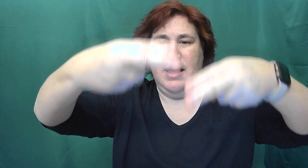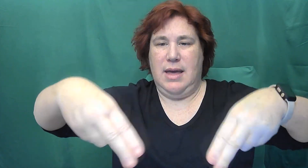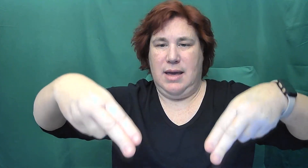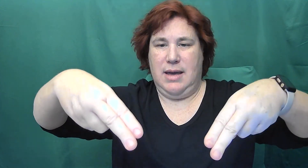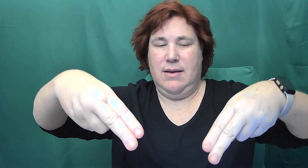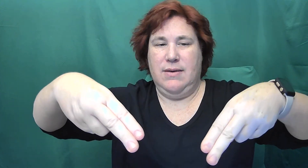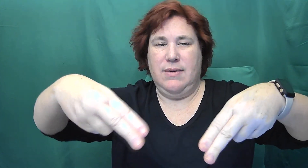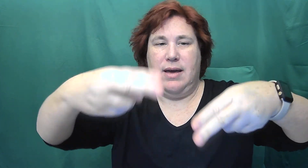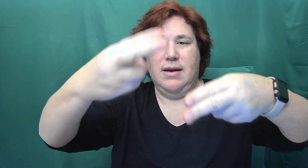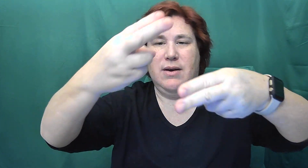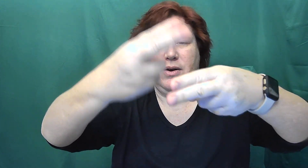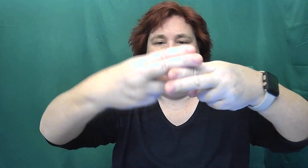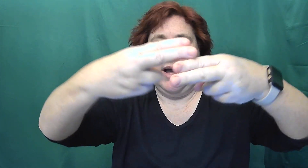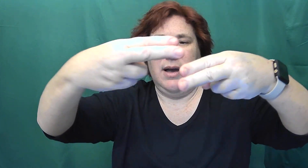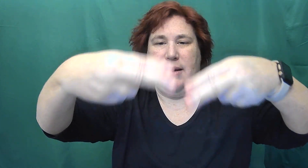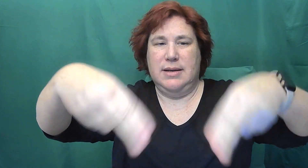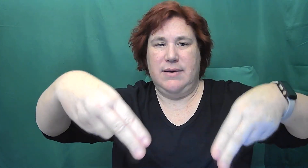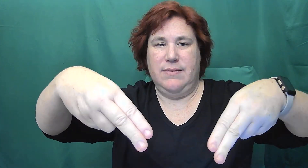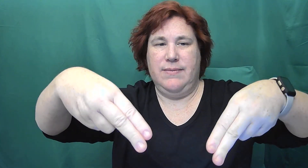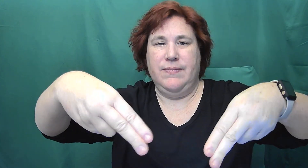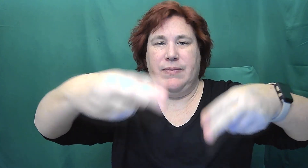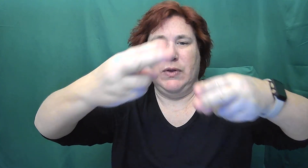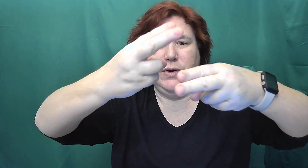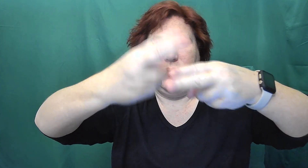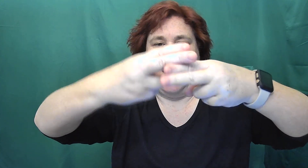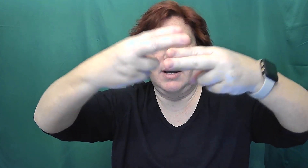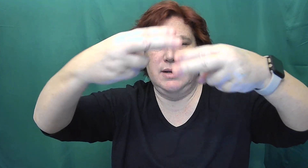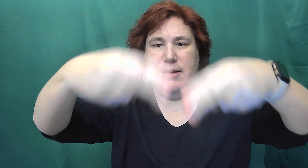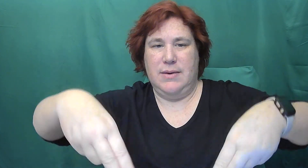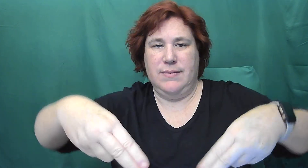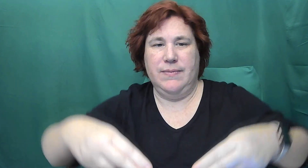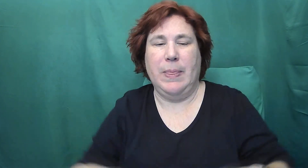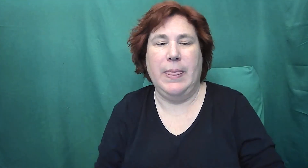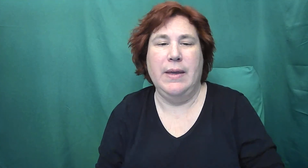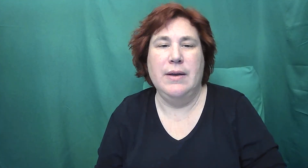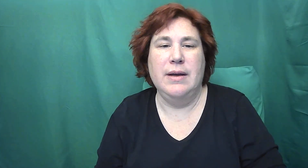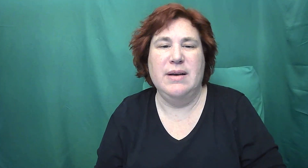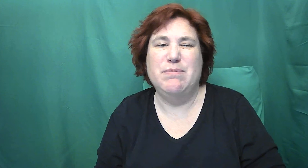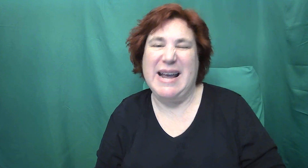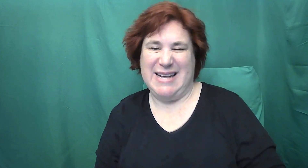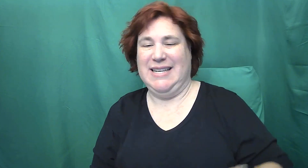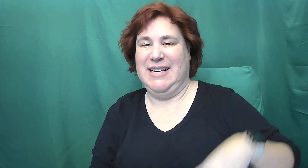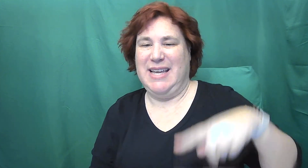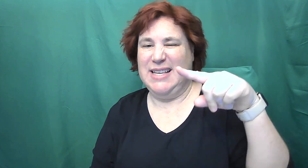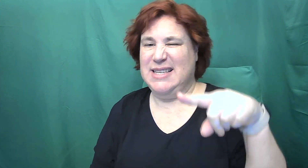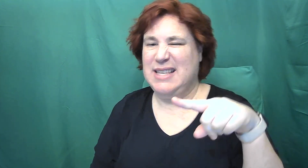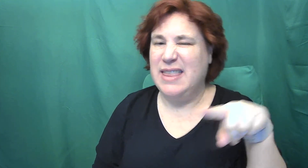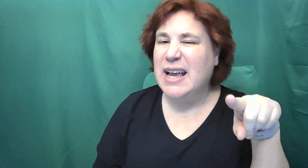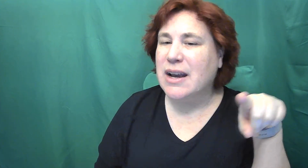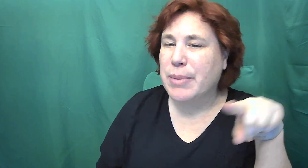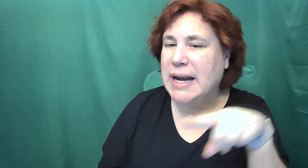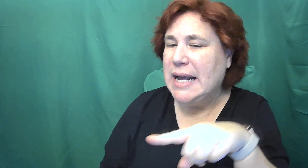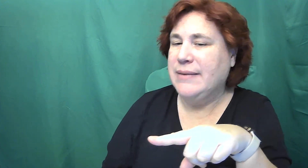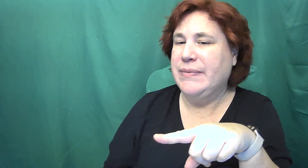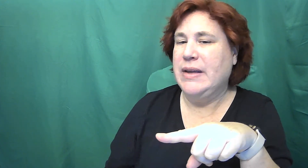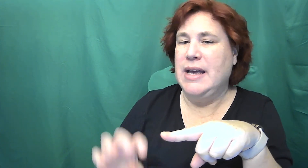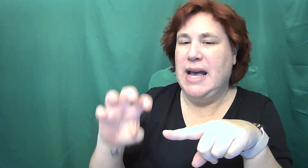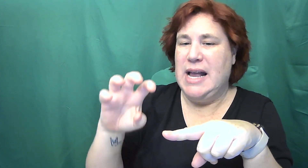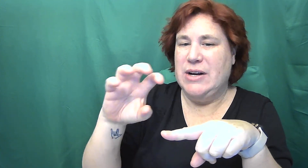Egg. Okay? Crack. Down. Crack. Down. Bite. Okay, this is the thing you're biting, and you're